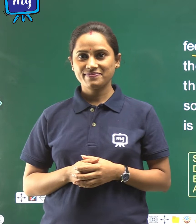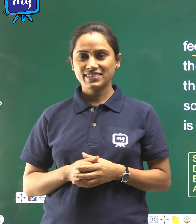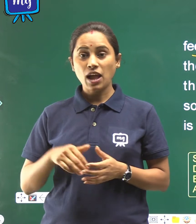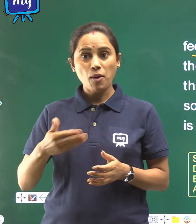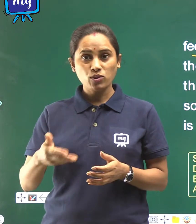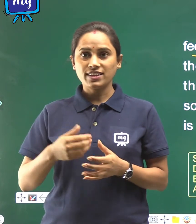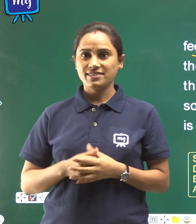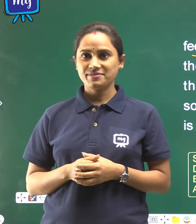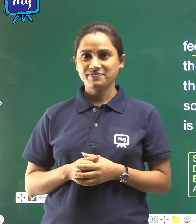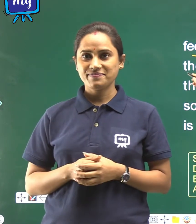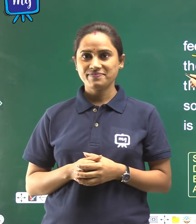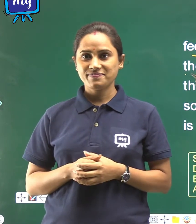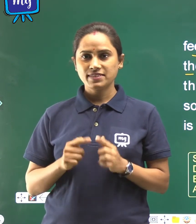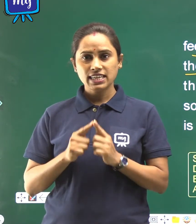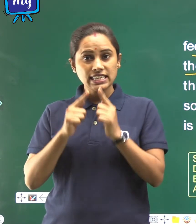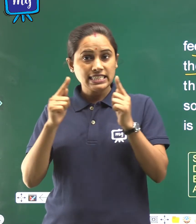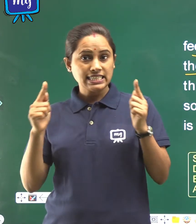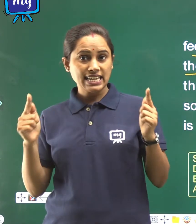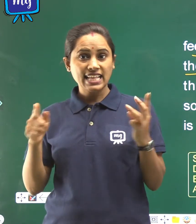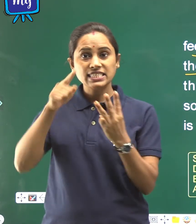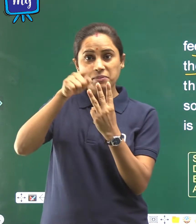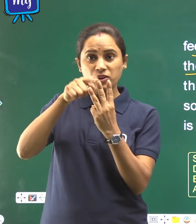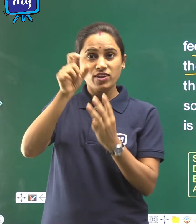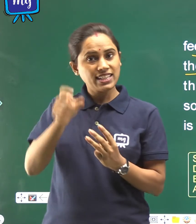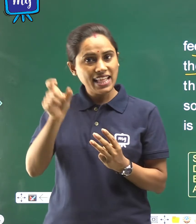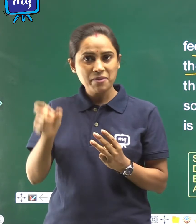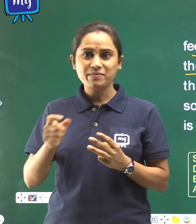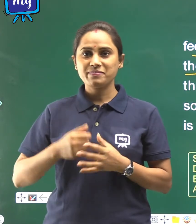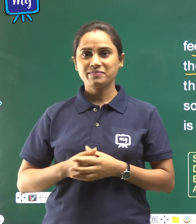about the distance between them.